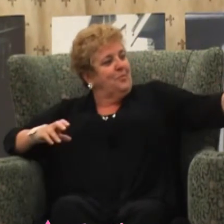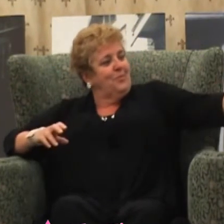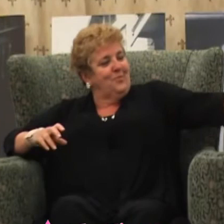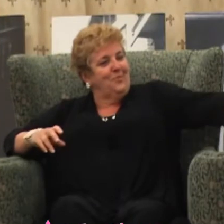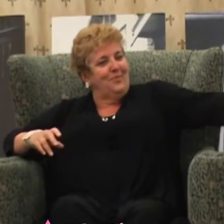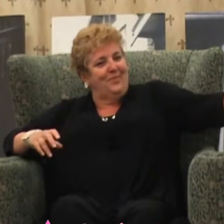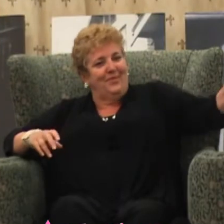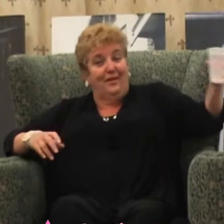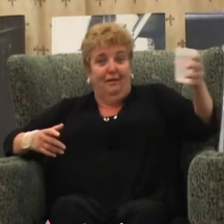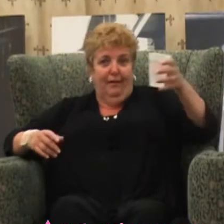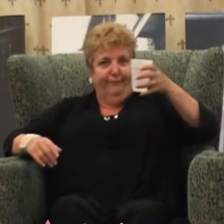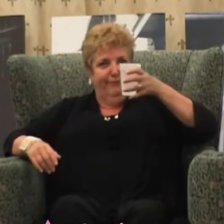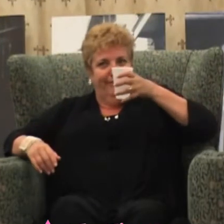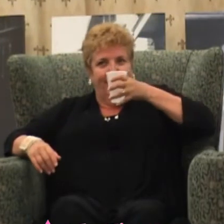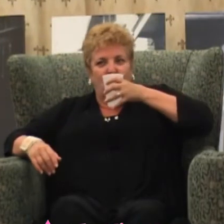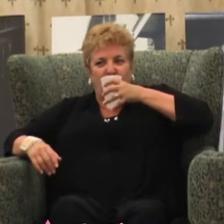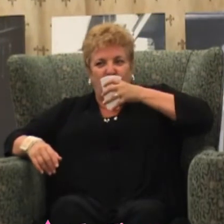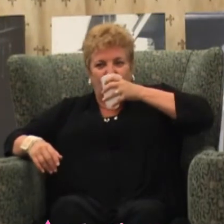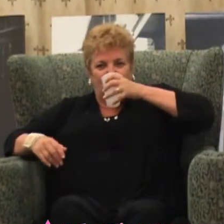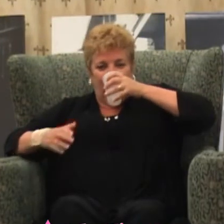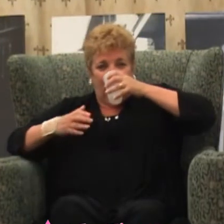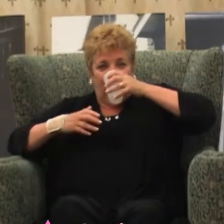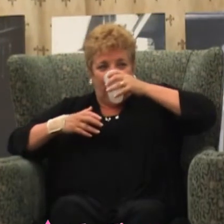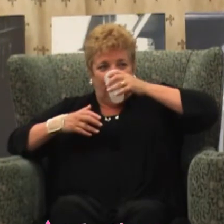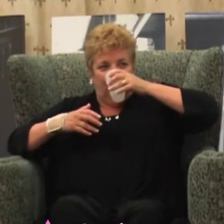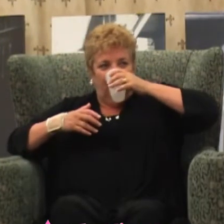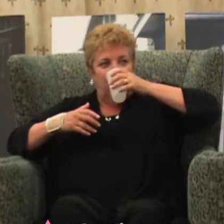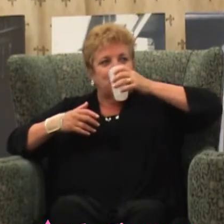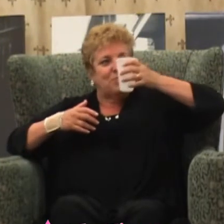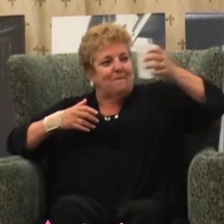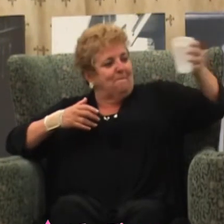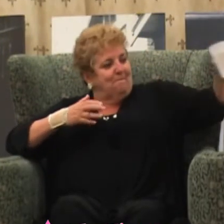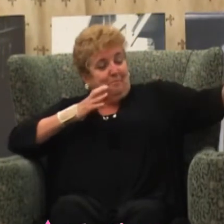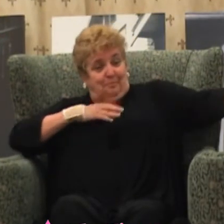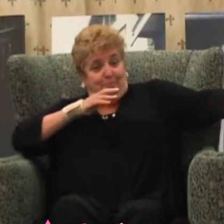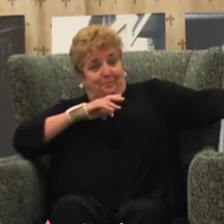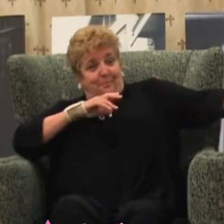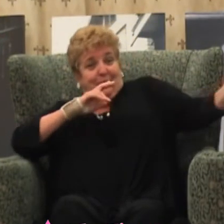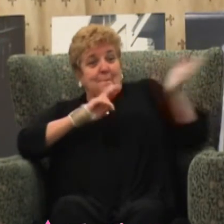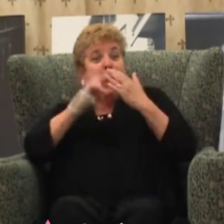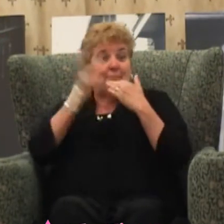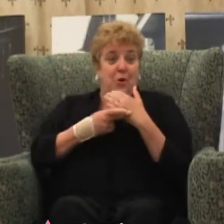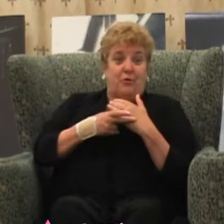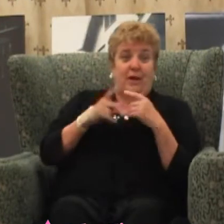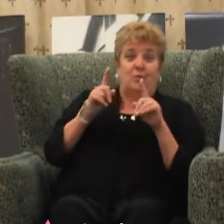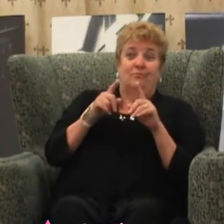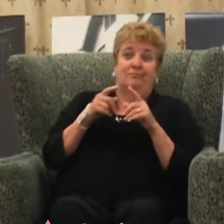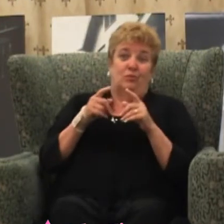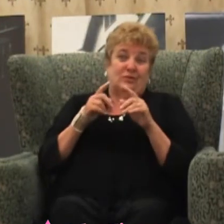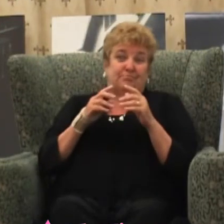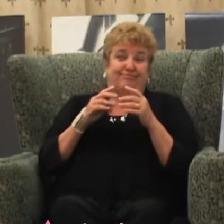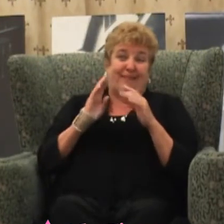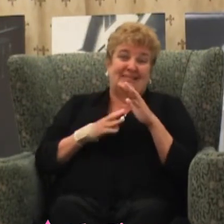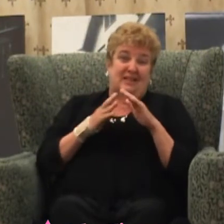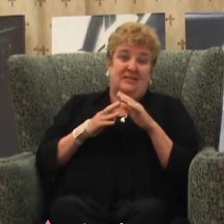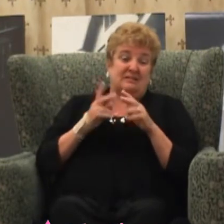which, my program was keep coming back. That was the whole deal. And at one point,